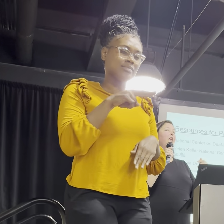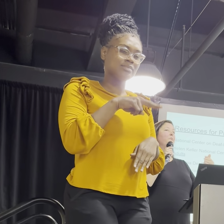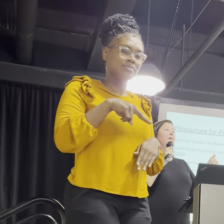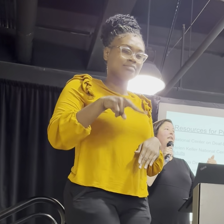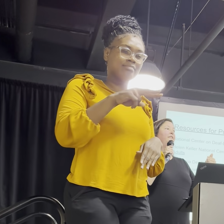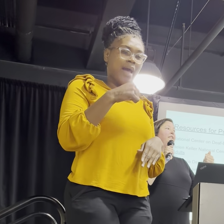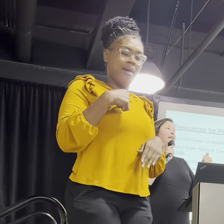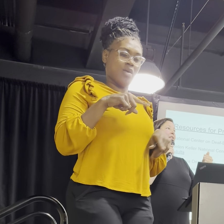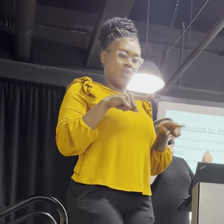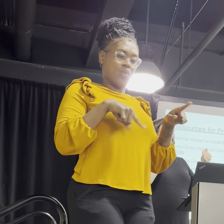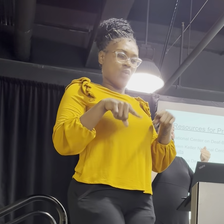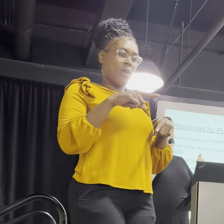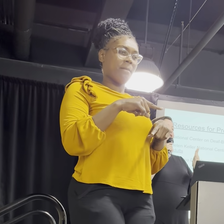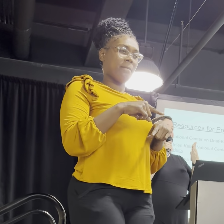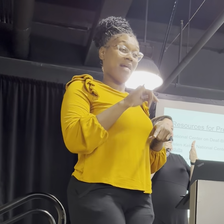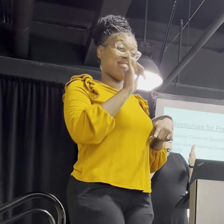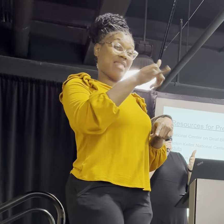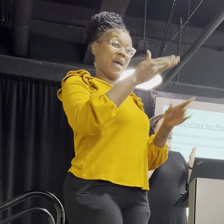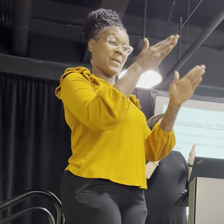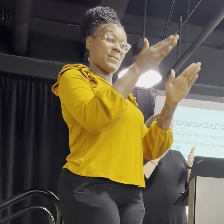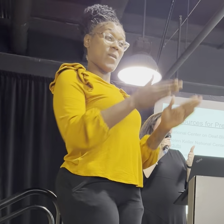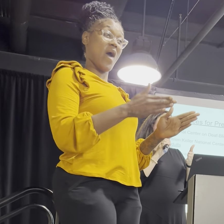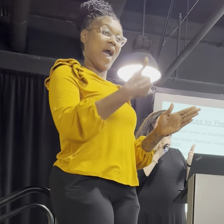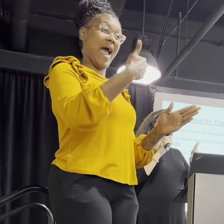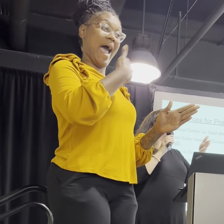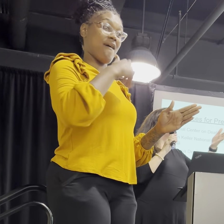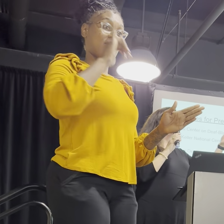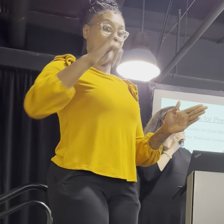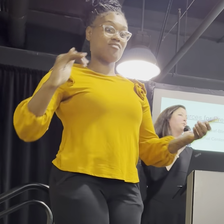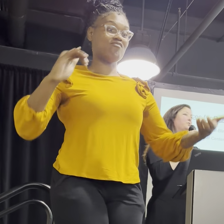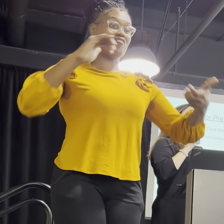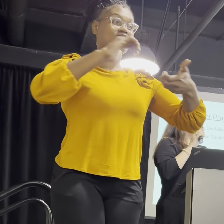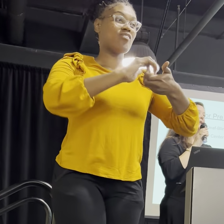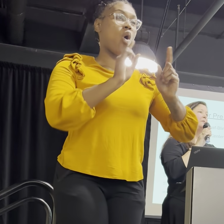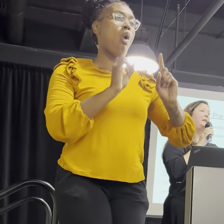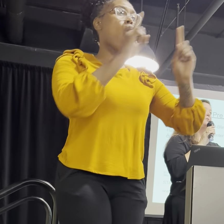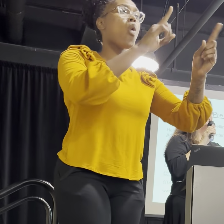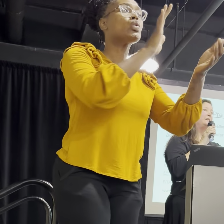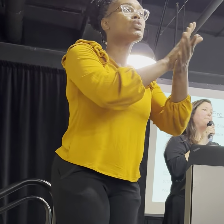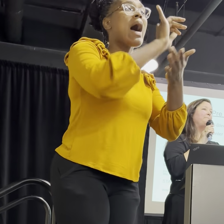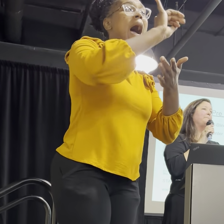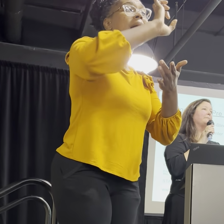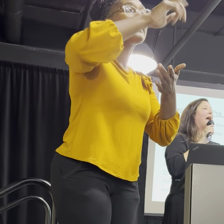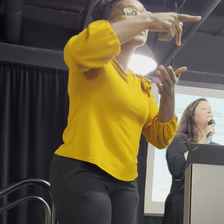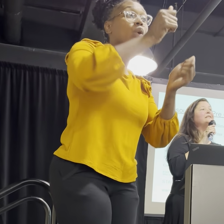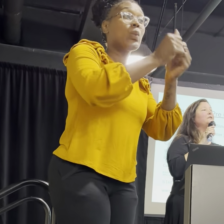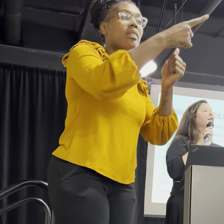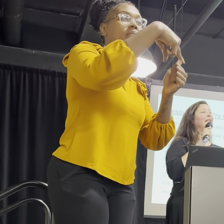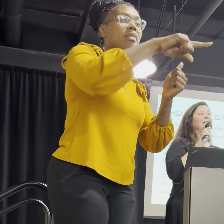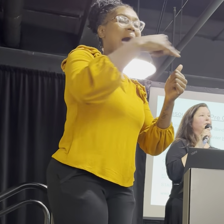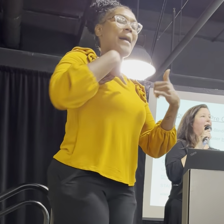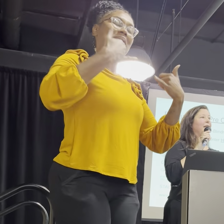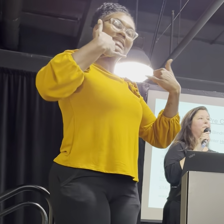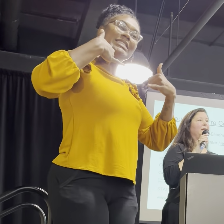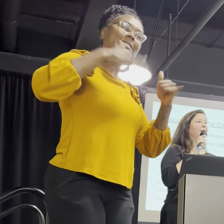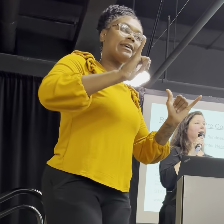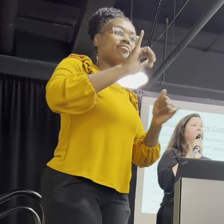people, but then that person, having that person to go to a school IEP with them, I'm still getting